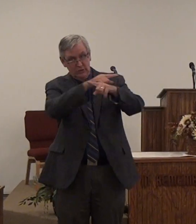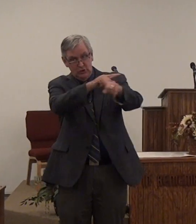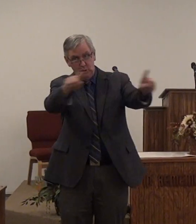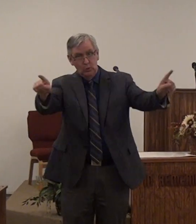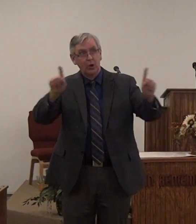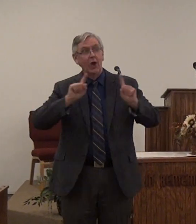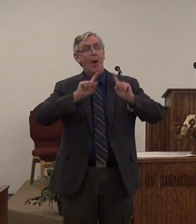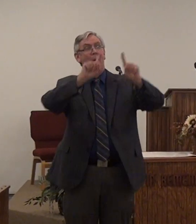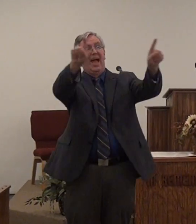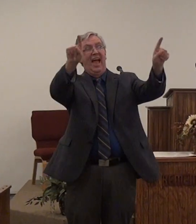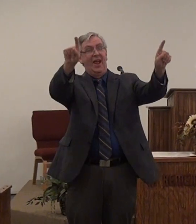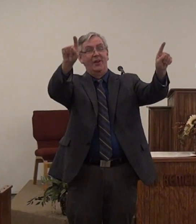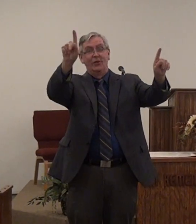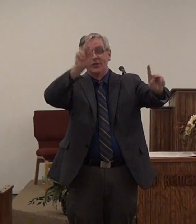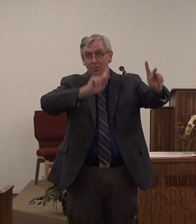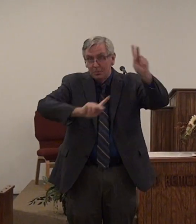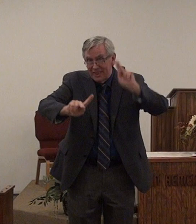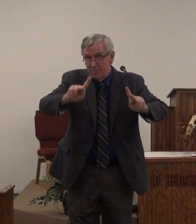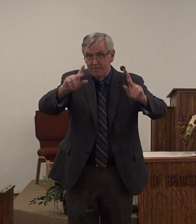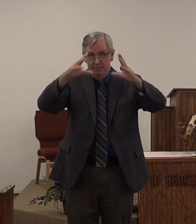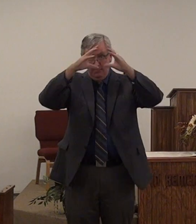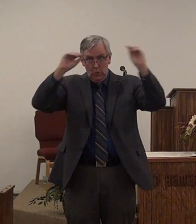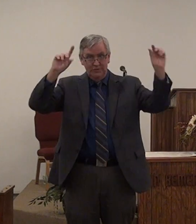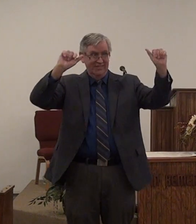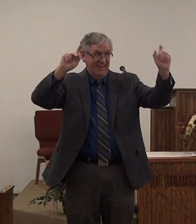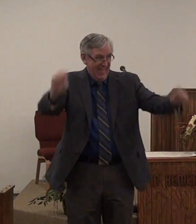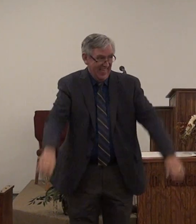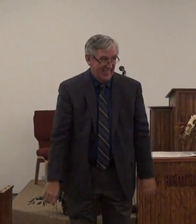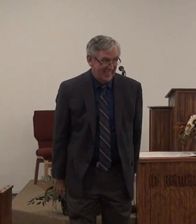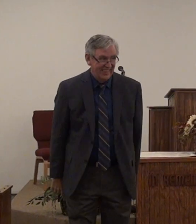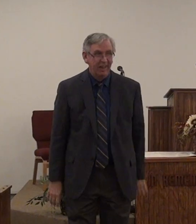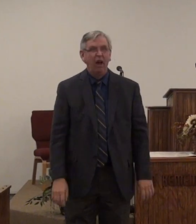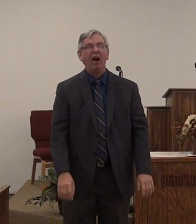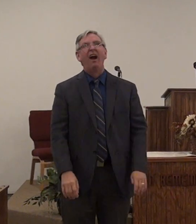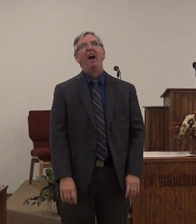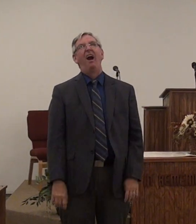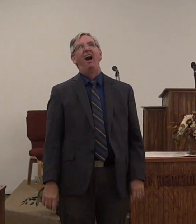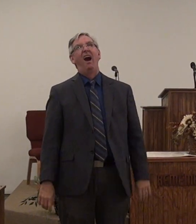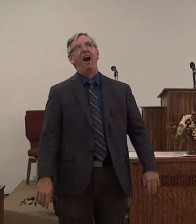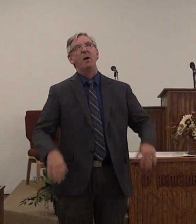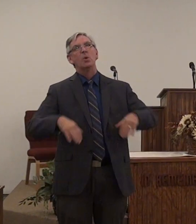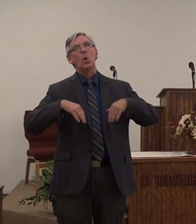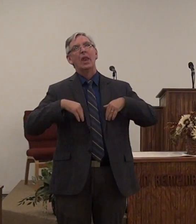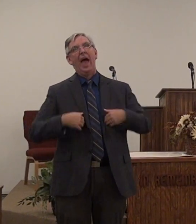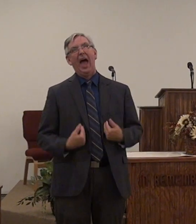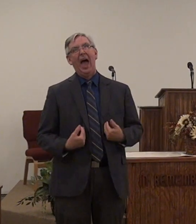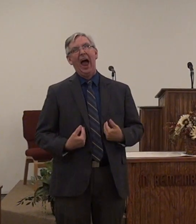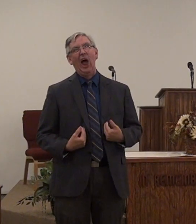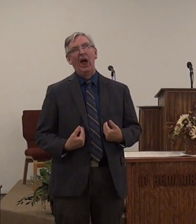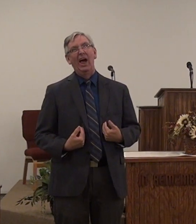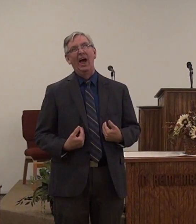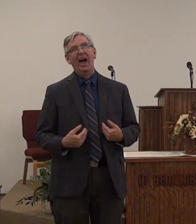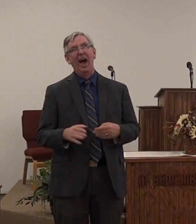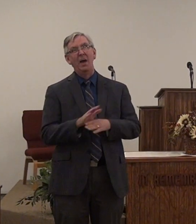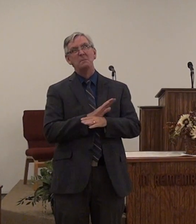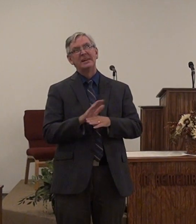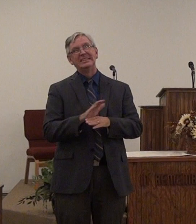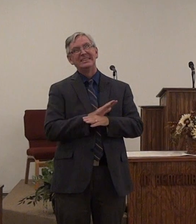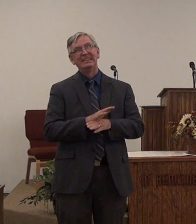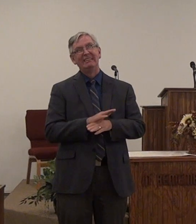Now God wants you to go out to the people of Moses Lake. Maybe say, well, I'm so tired.